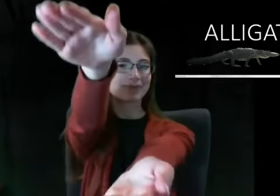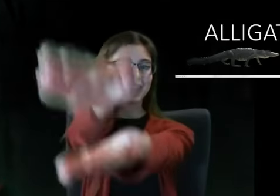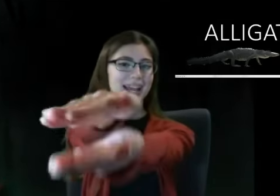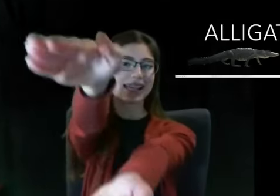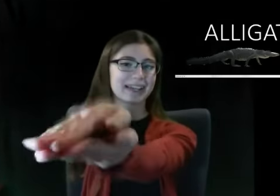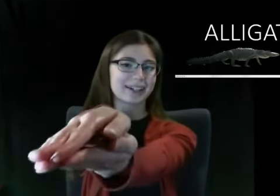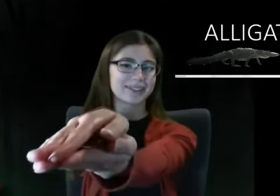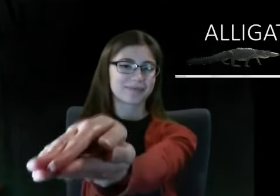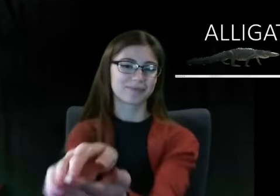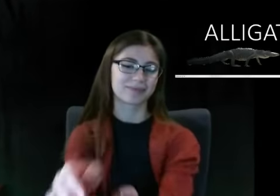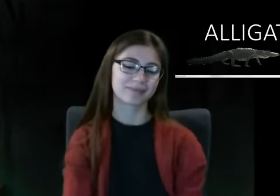Alligator.